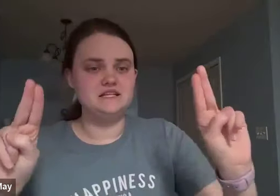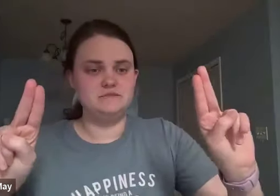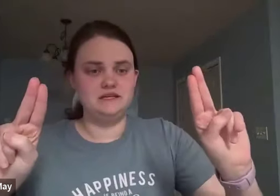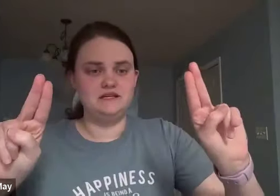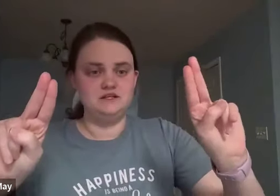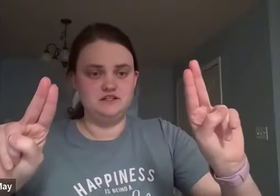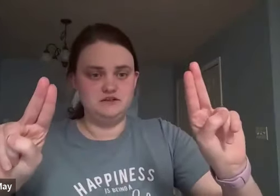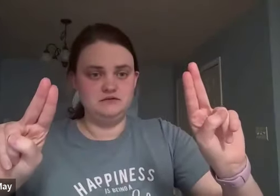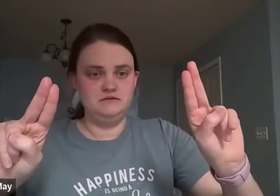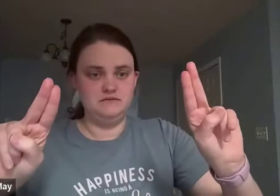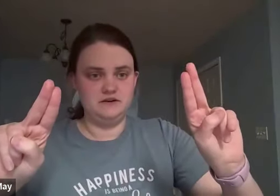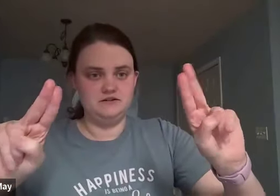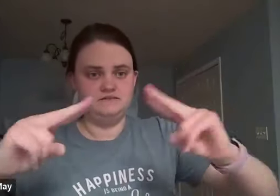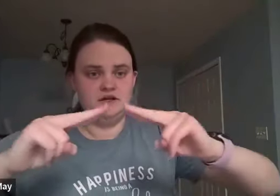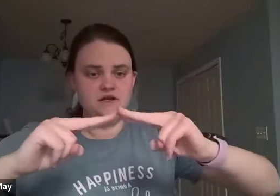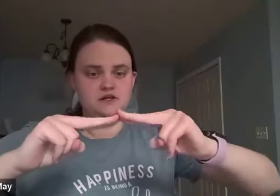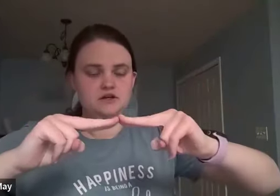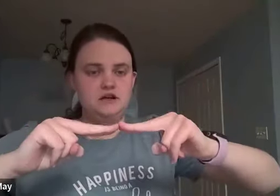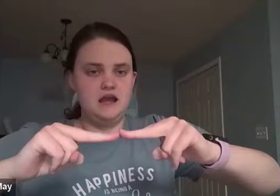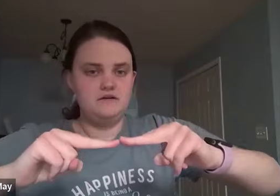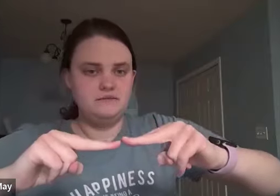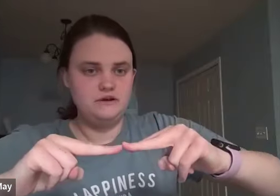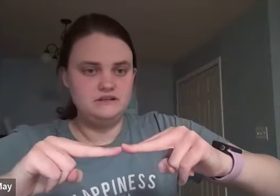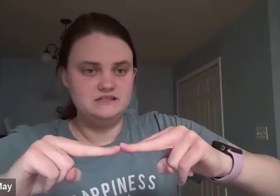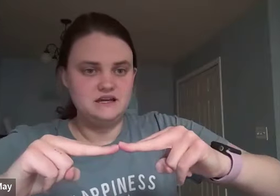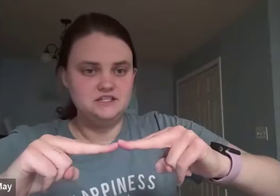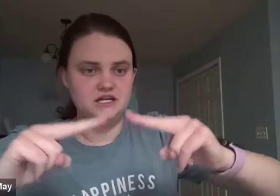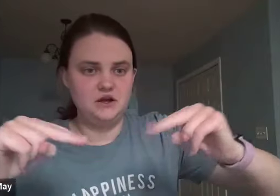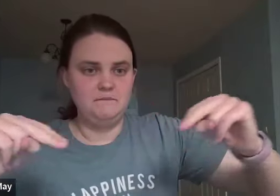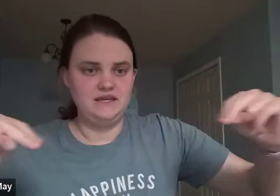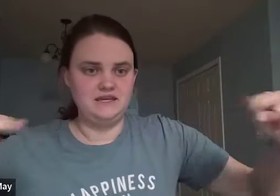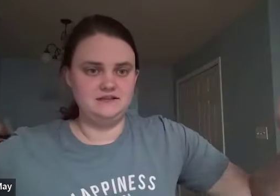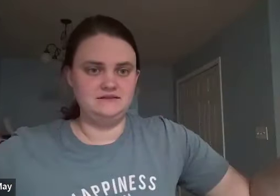to be 2 fingers. You're going to have the points touch and you go bacon.